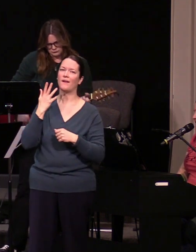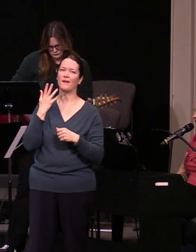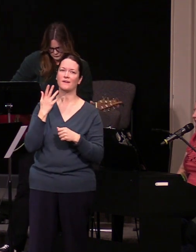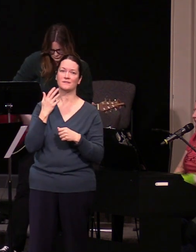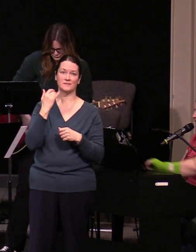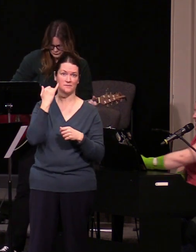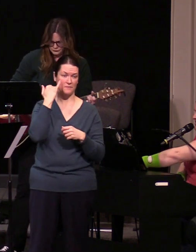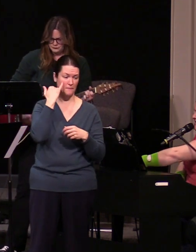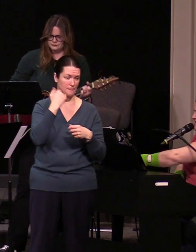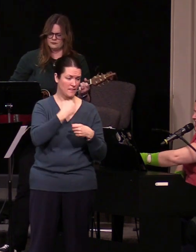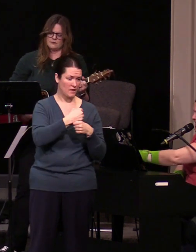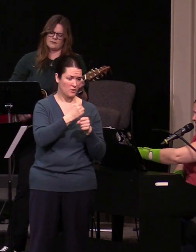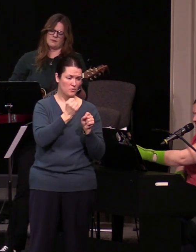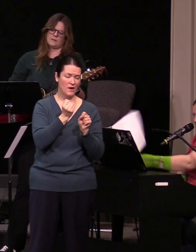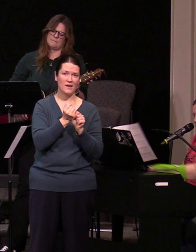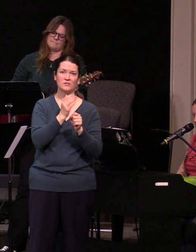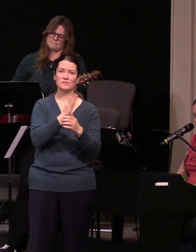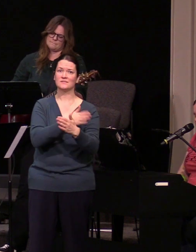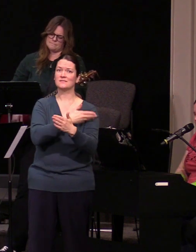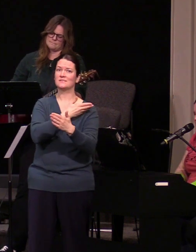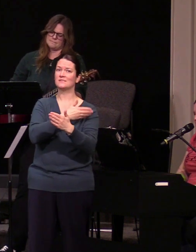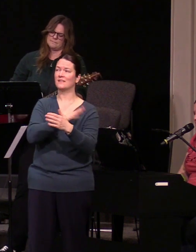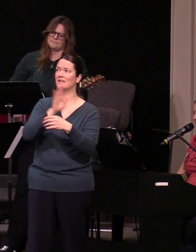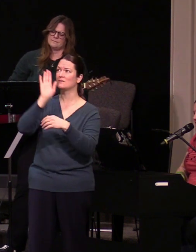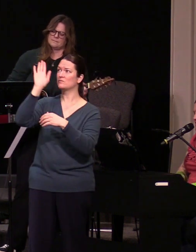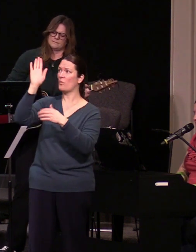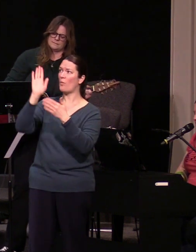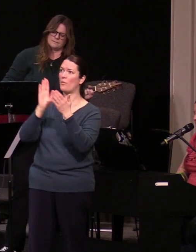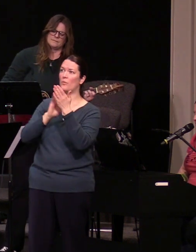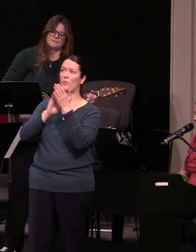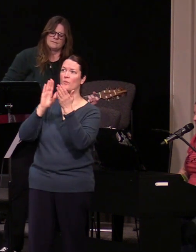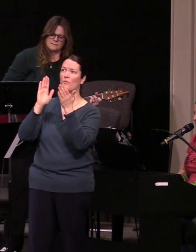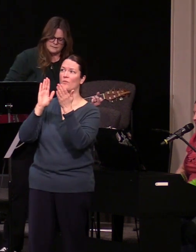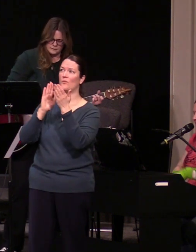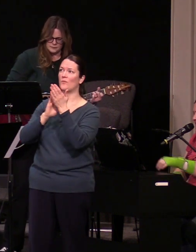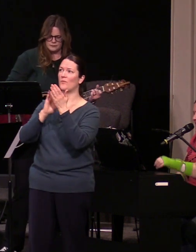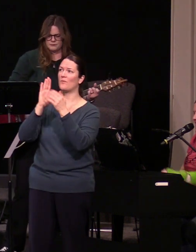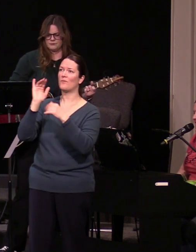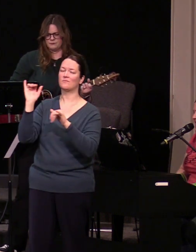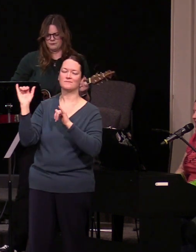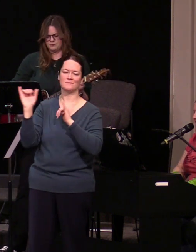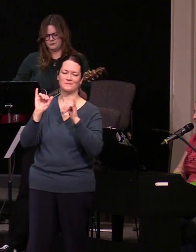If creation sings your praises, so will I.